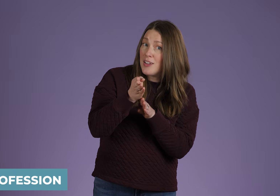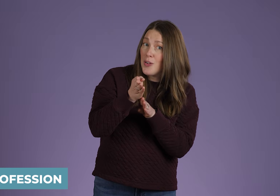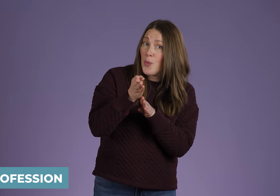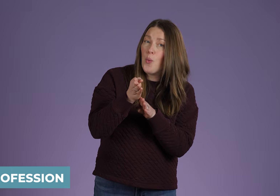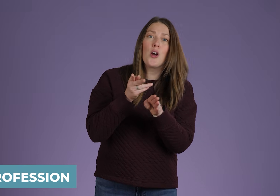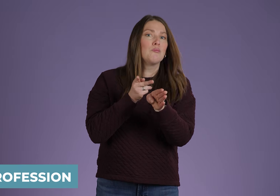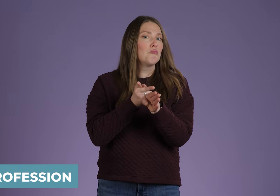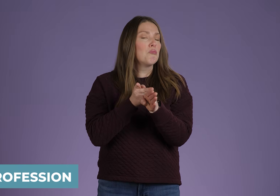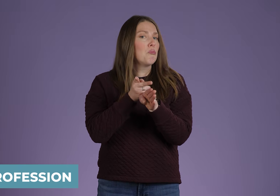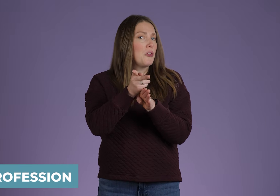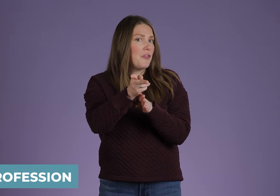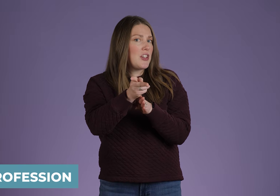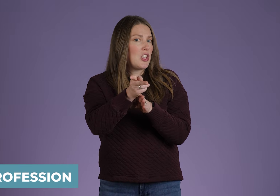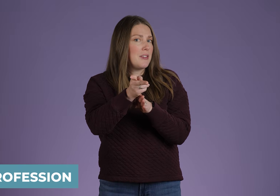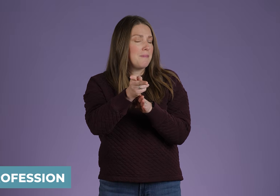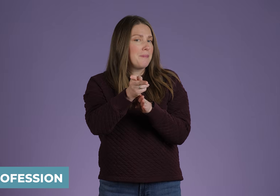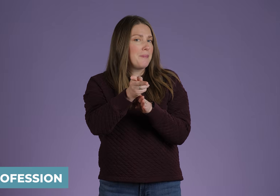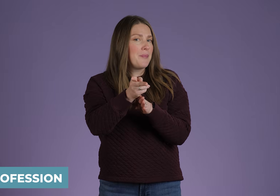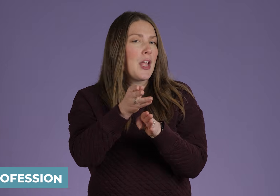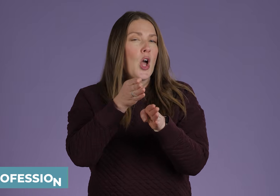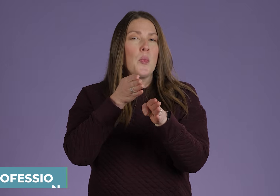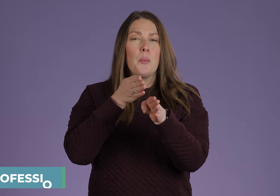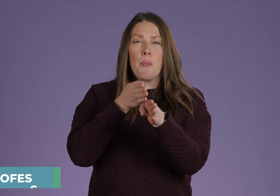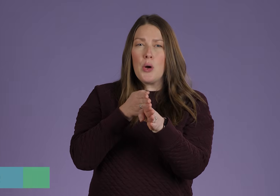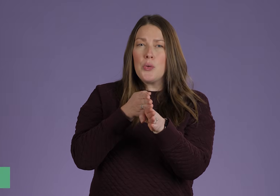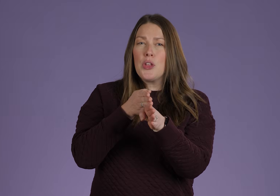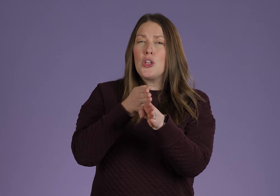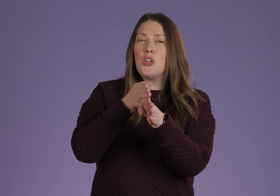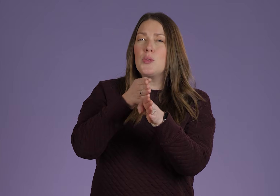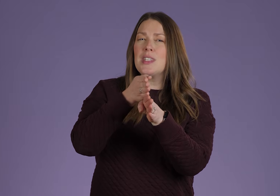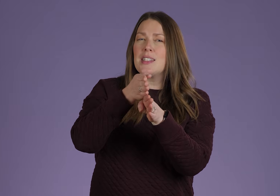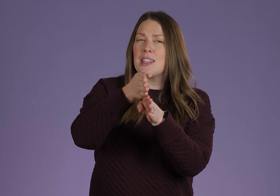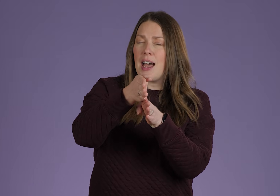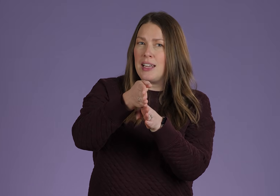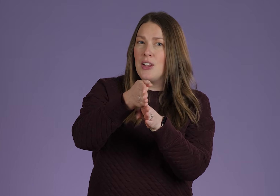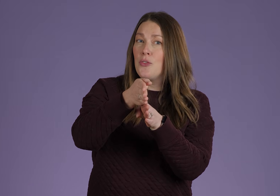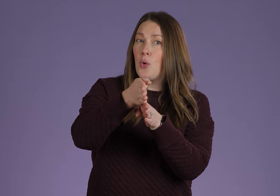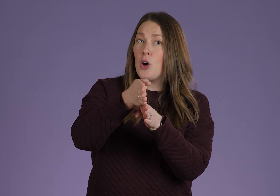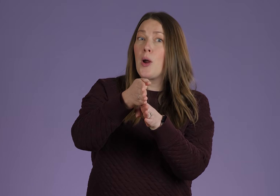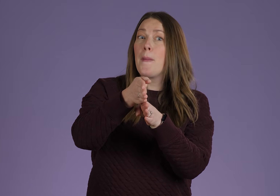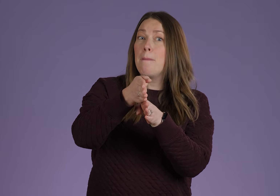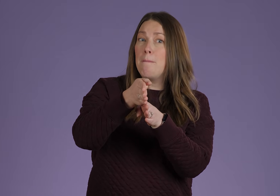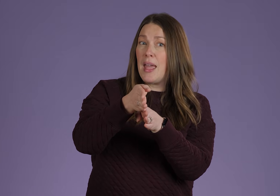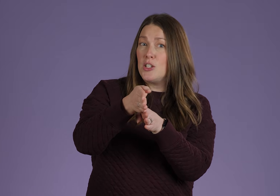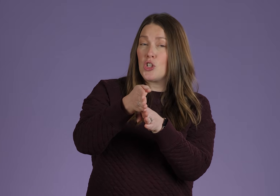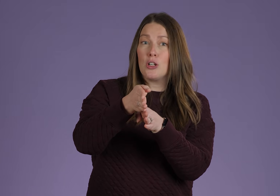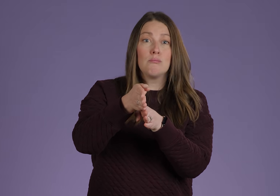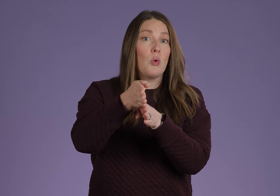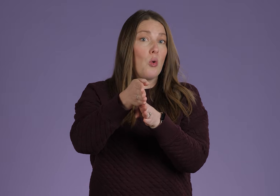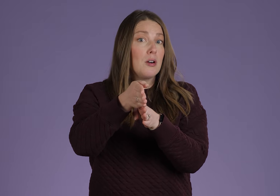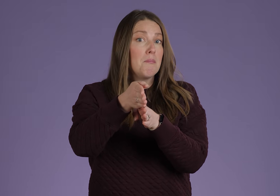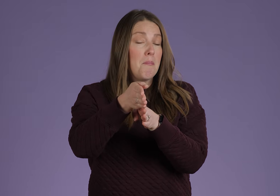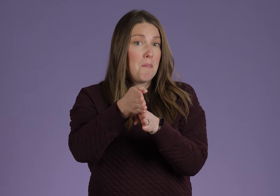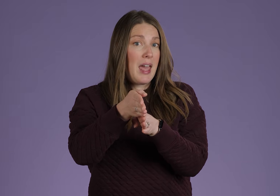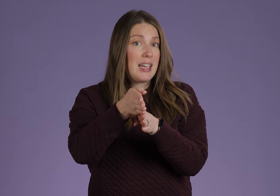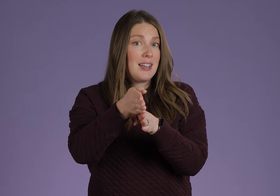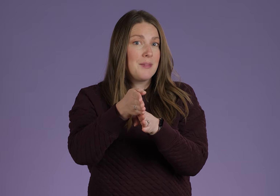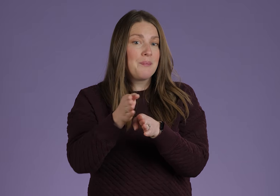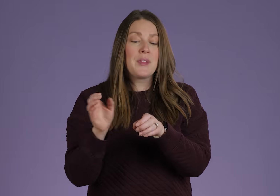Profession or profession. Both use this sign for major or main.